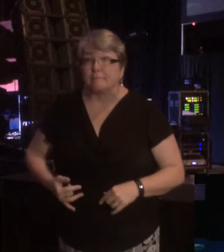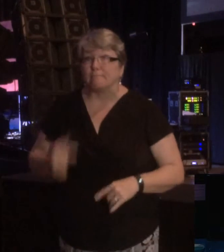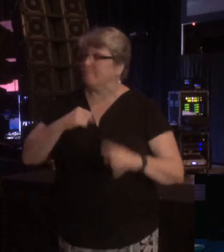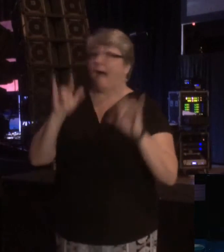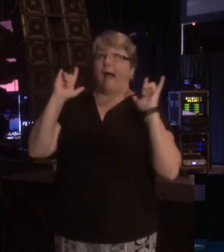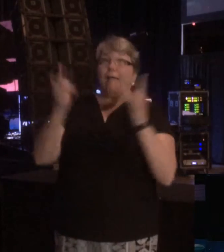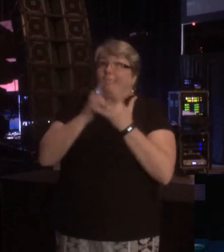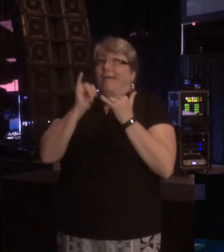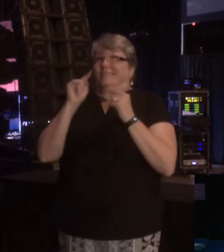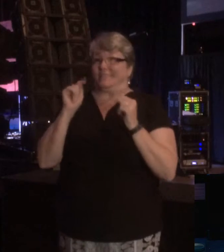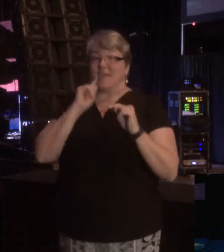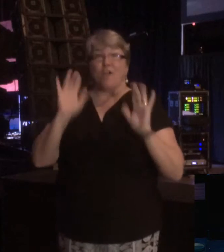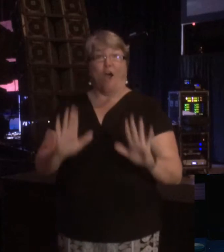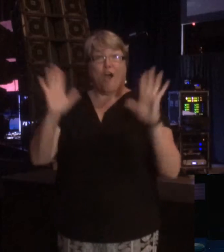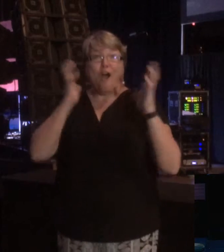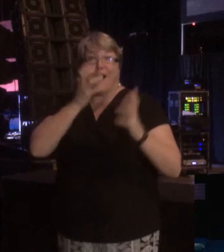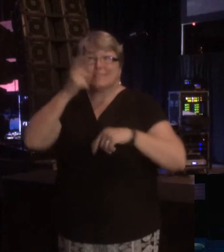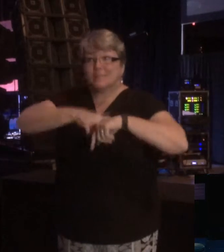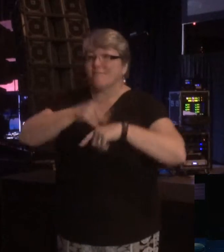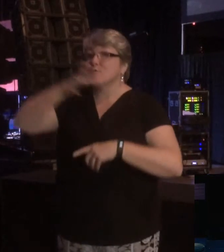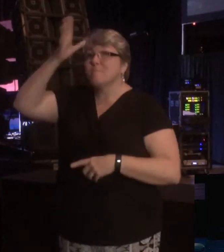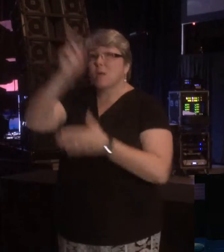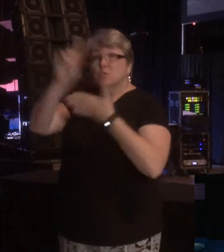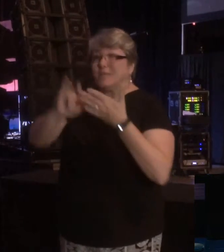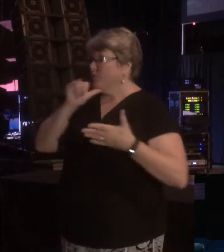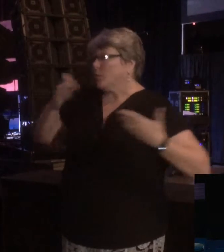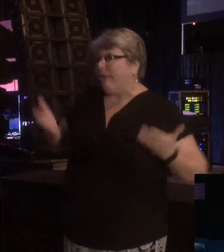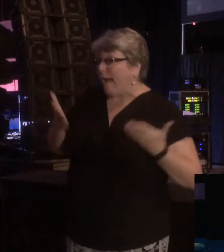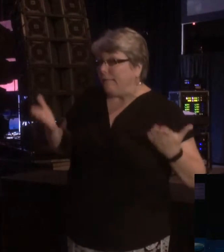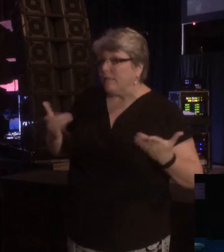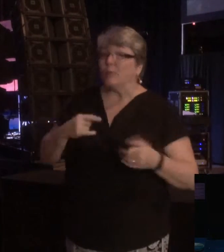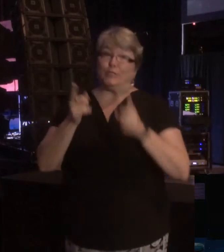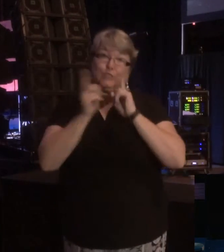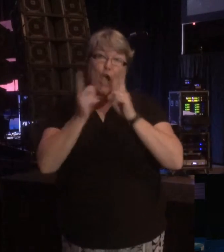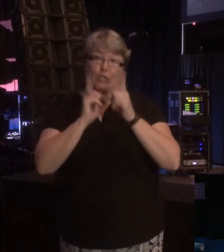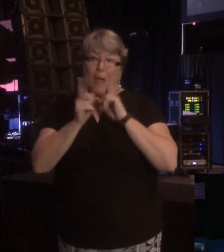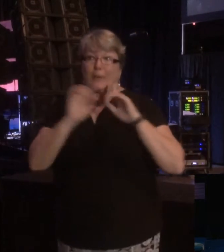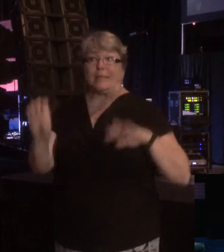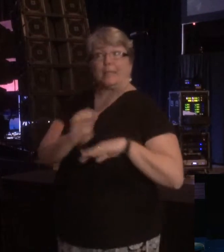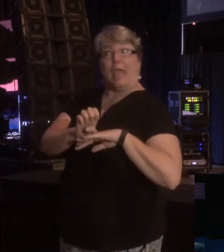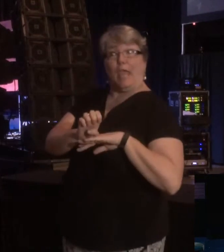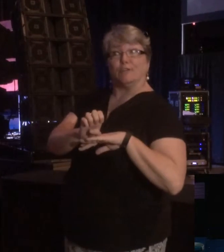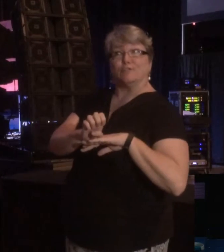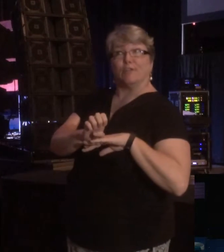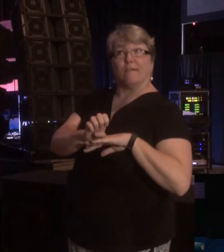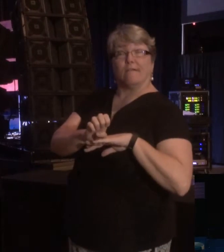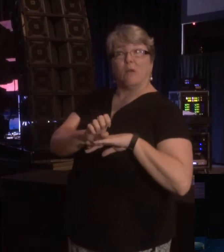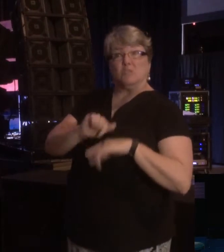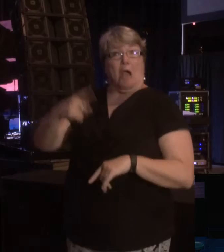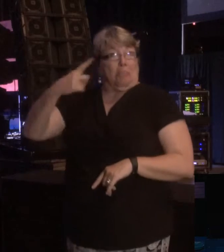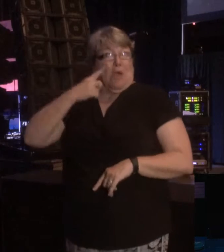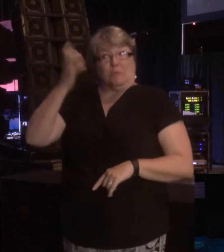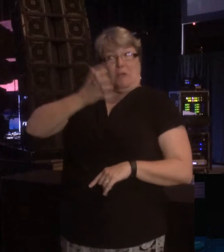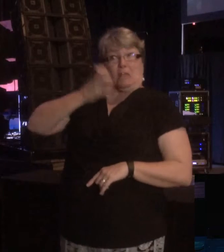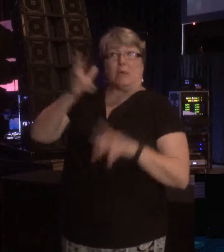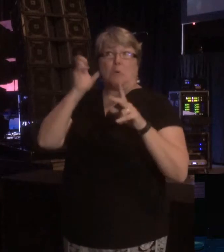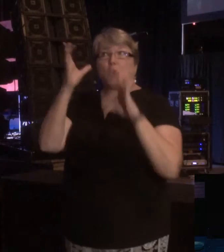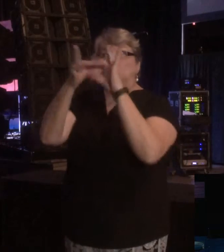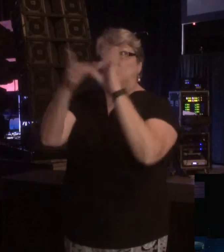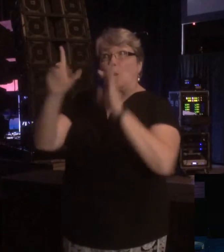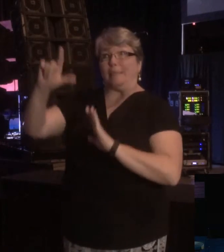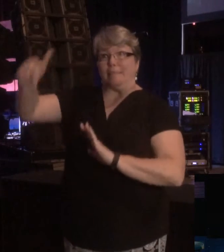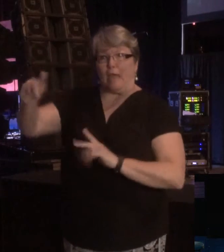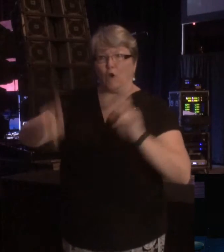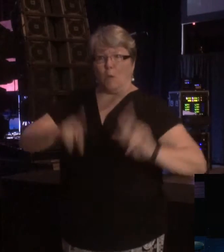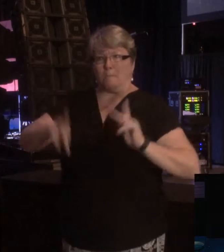tonight. The third breakaway in 8 days. I love it. We had an awesome time at Parents Weekend. If you weren't here,